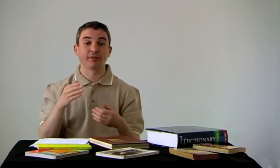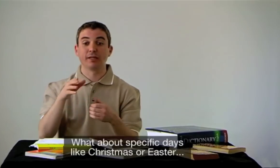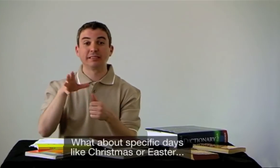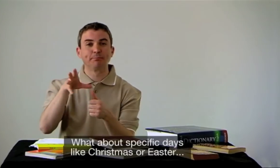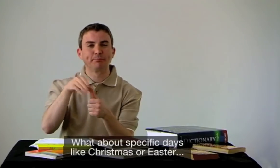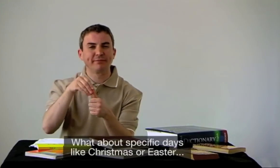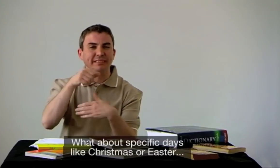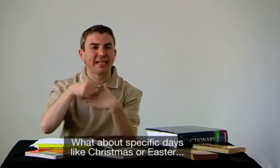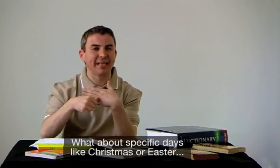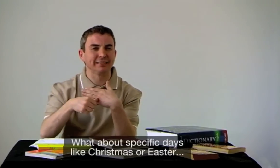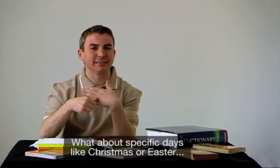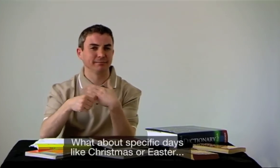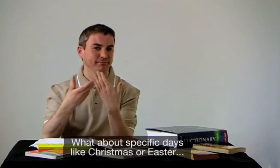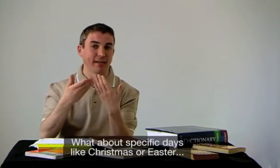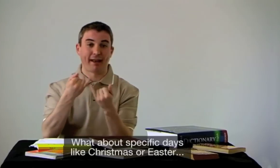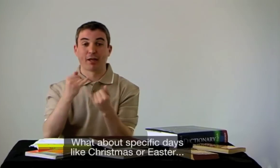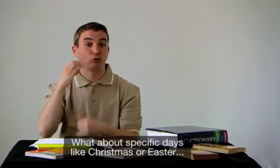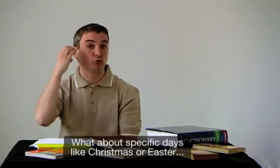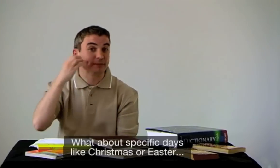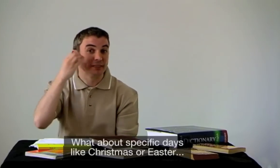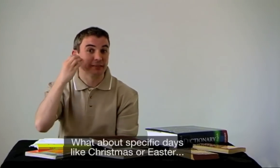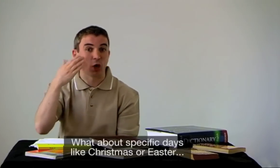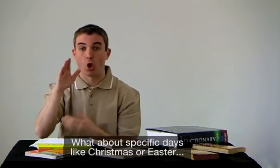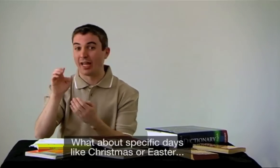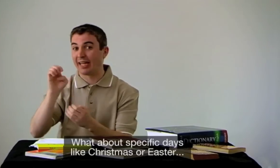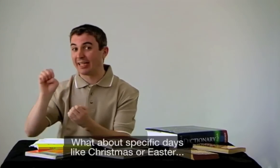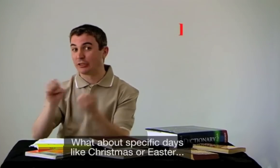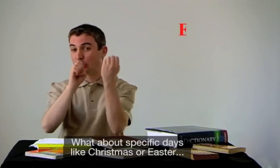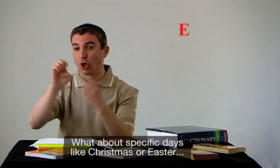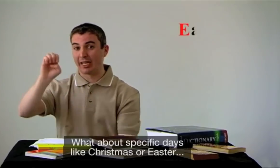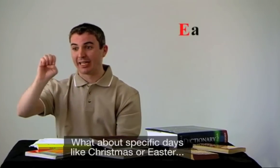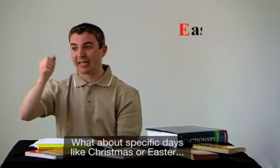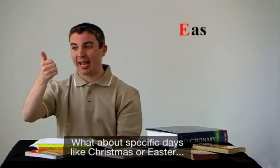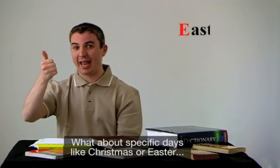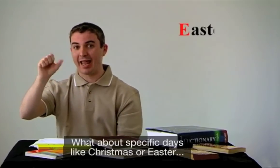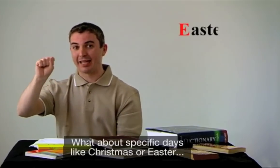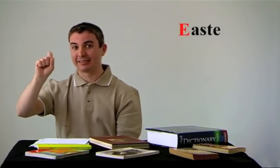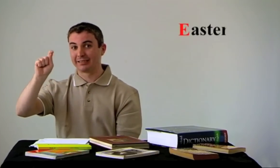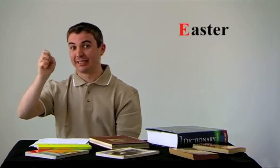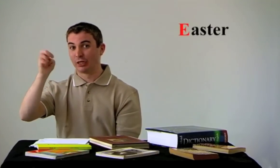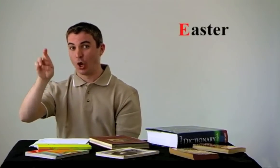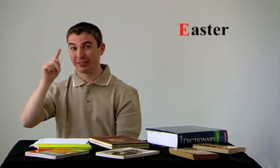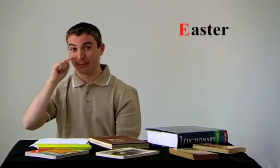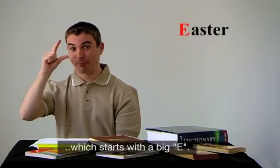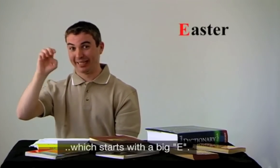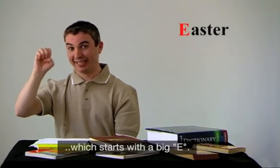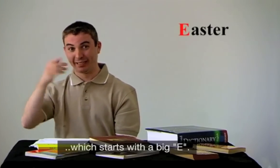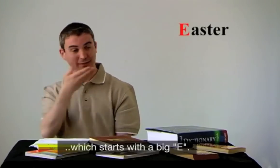What about specific days, like Christmas or Easter, which starts with a big